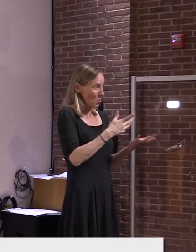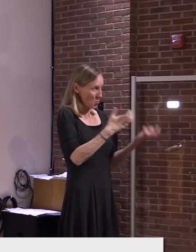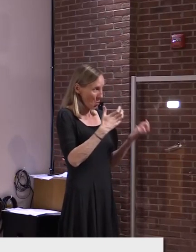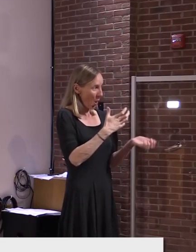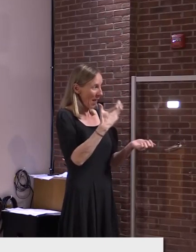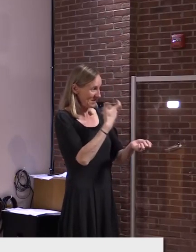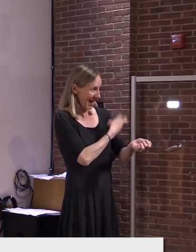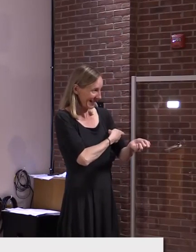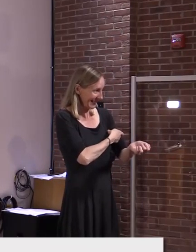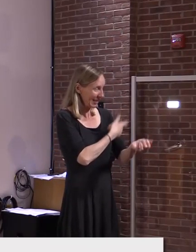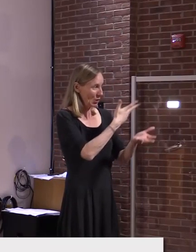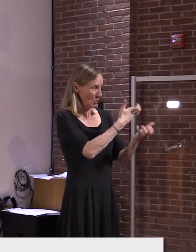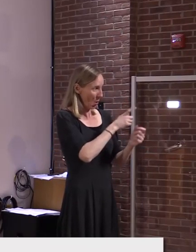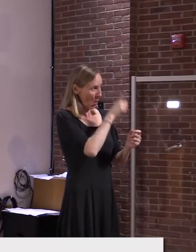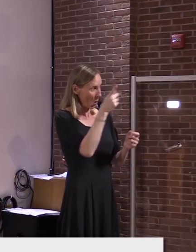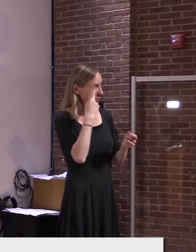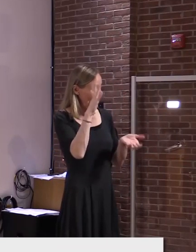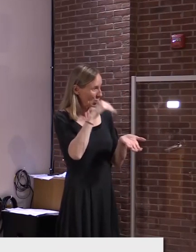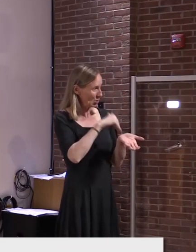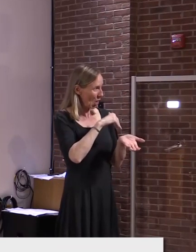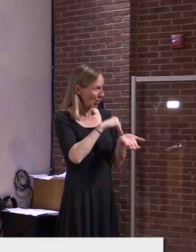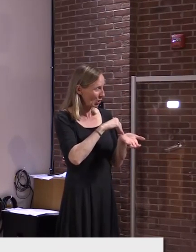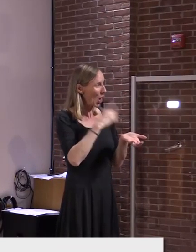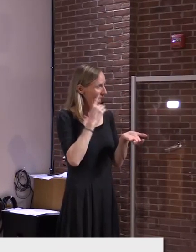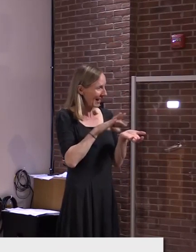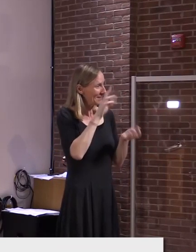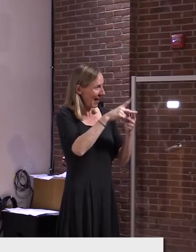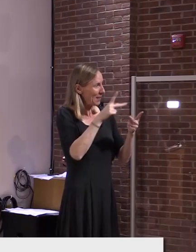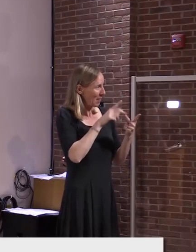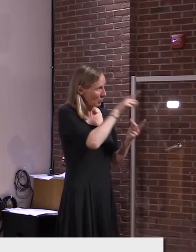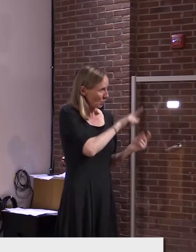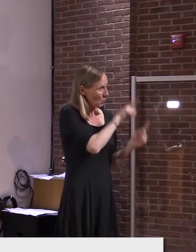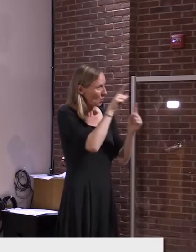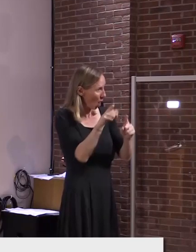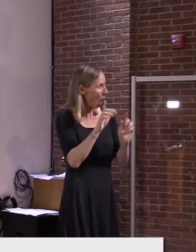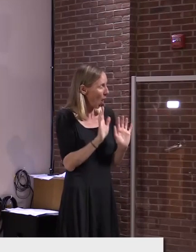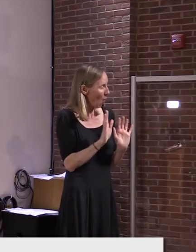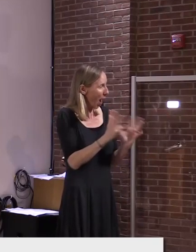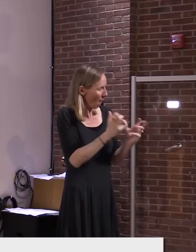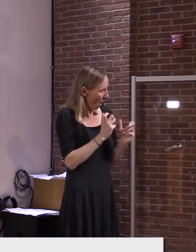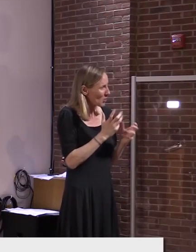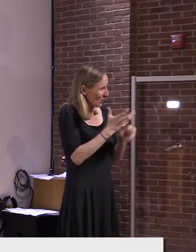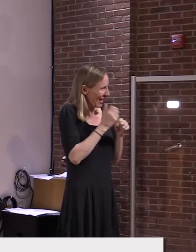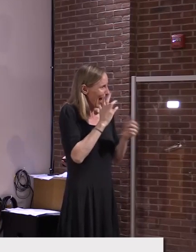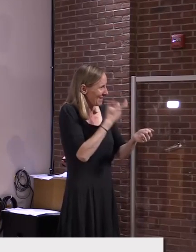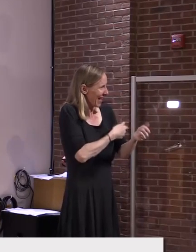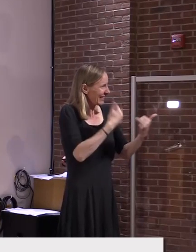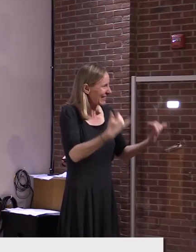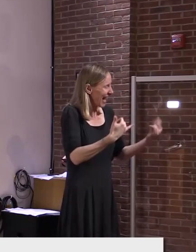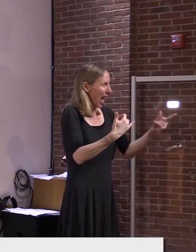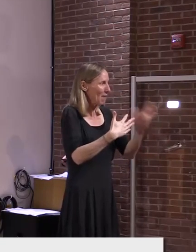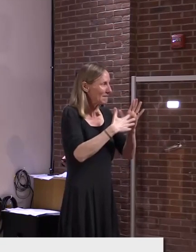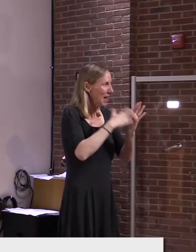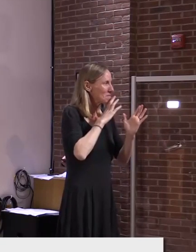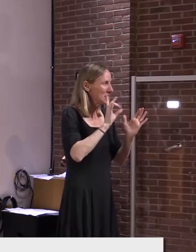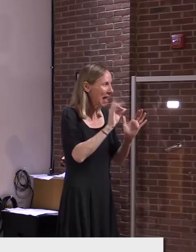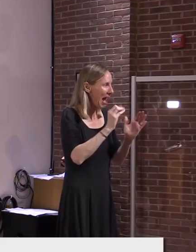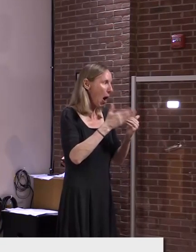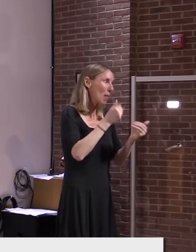is that familiar setting, that we can find a place for you to go. I really want you to get the vaccine now. You're in a vulnerable